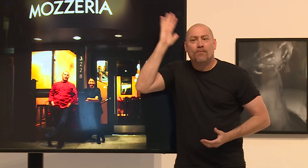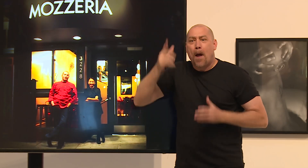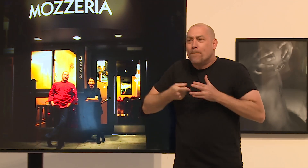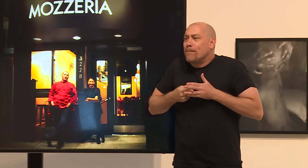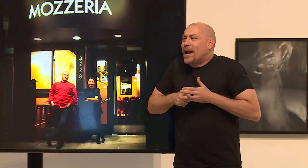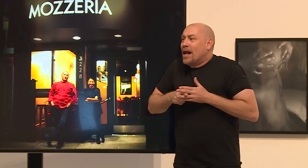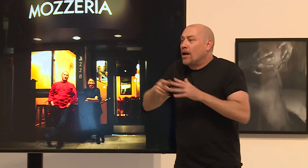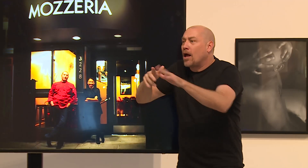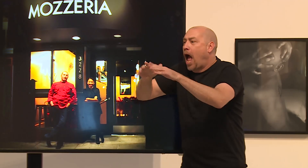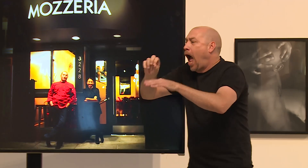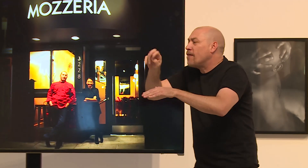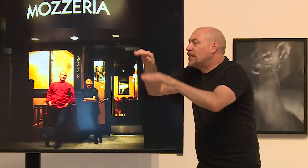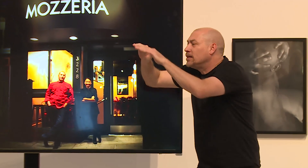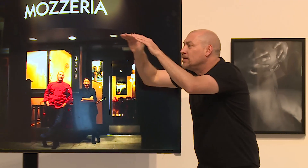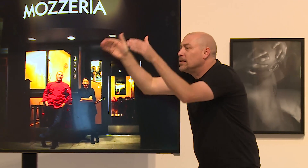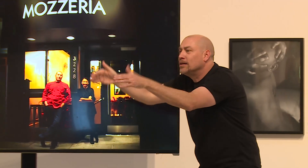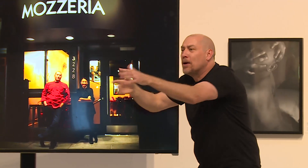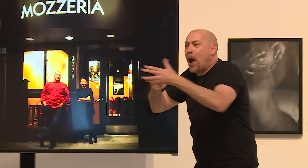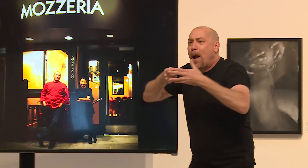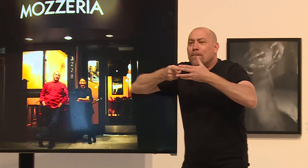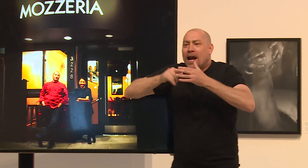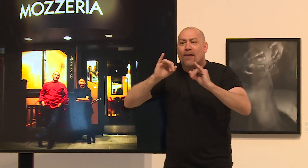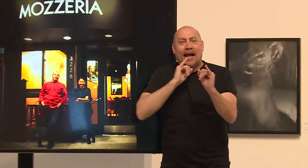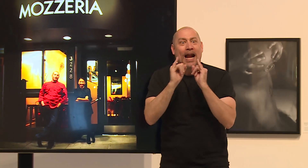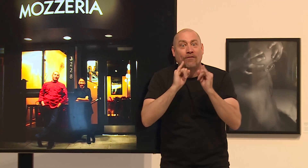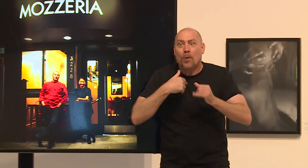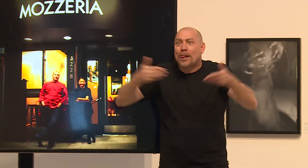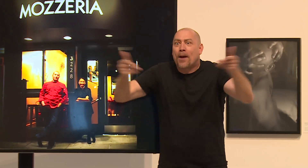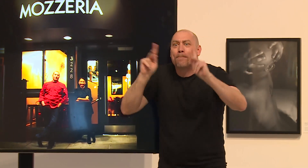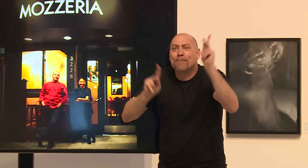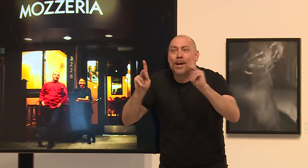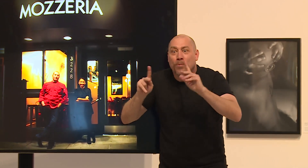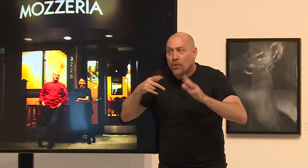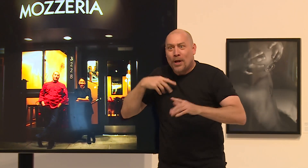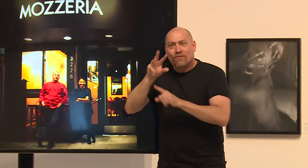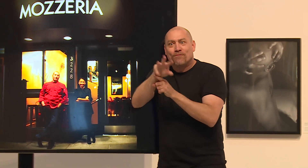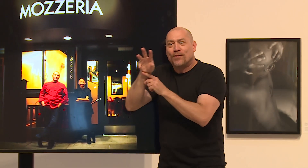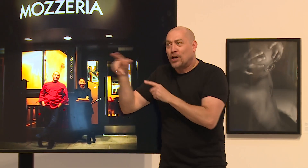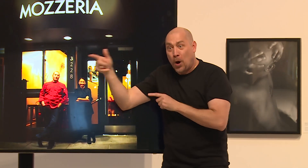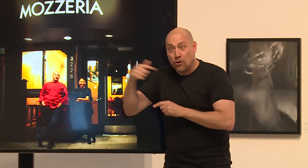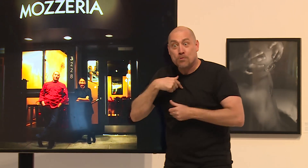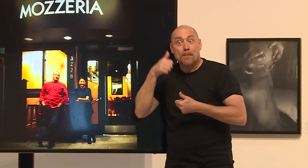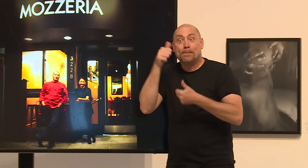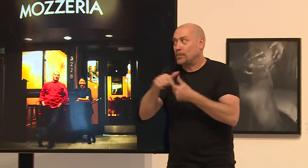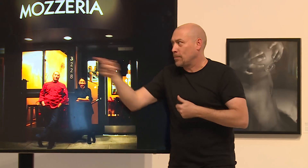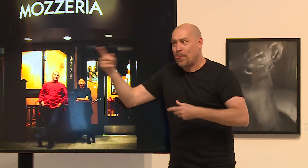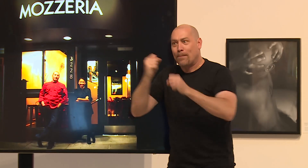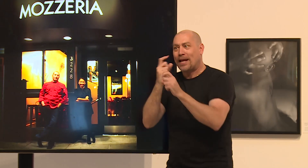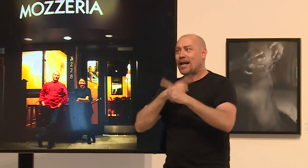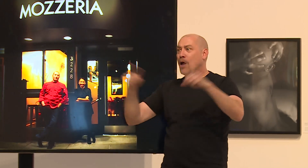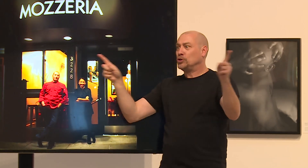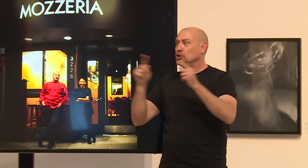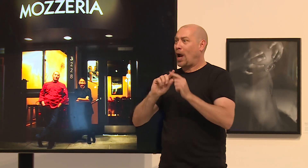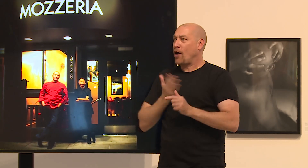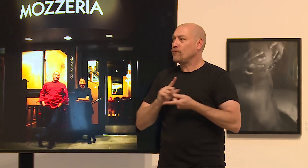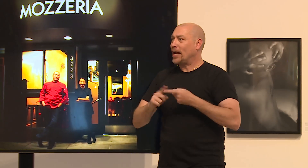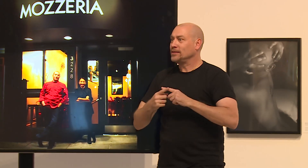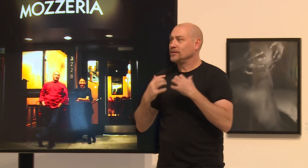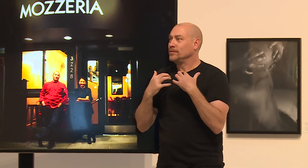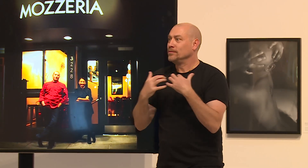drive, and it showed the beginnings of the interviews that we had with people that were coming in and all of our friends and